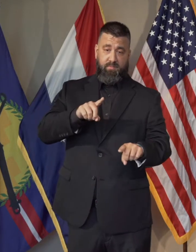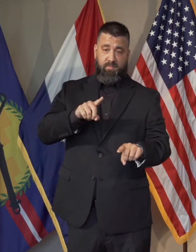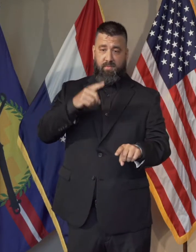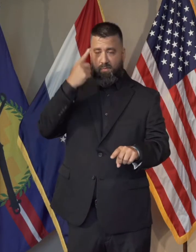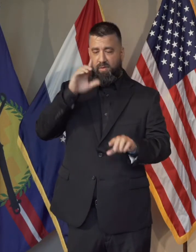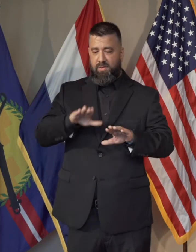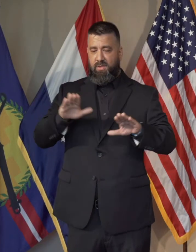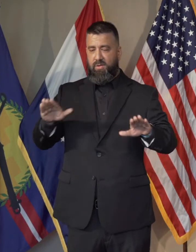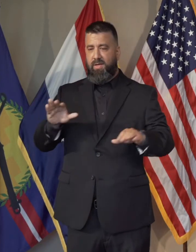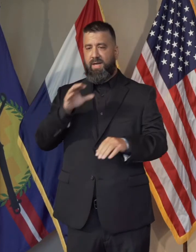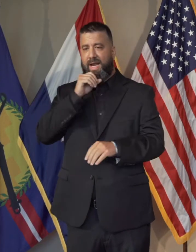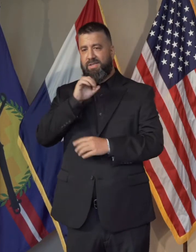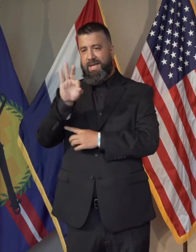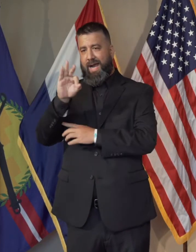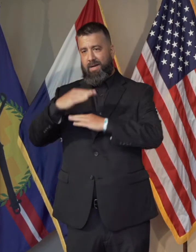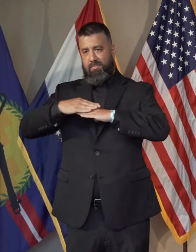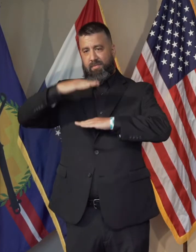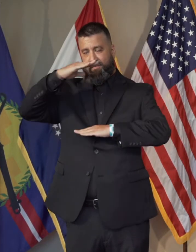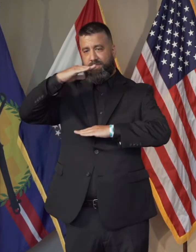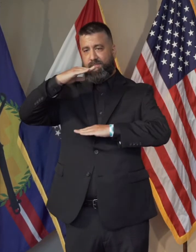for kids who are 9 or older.